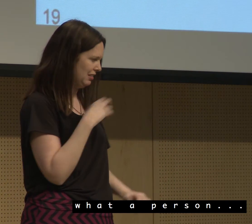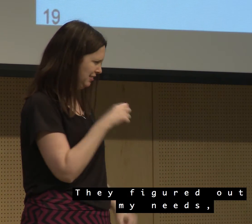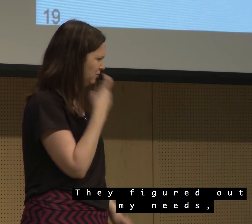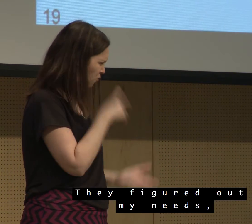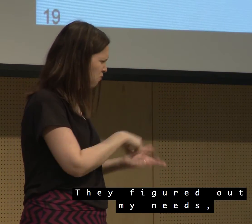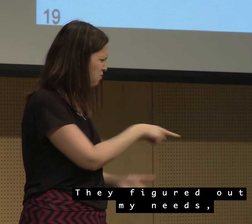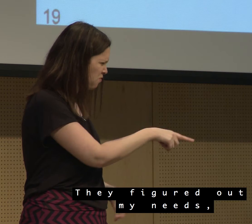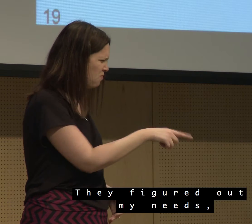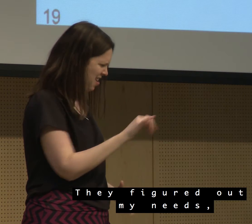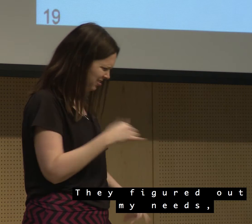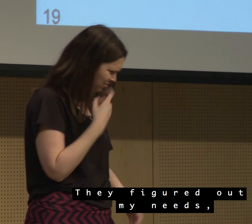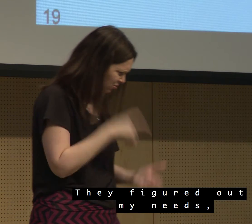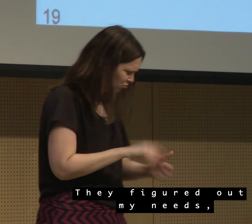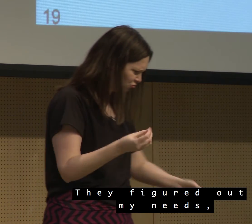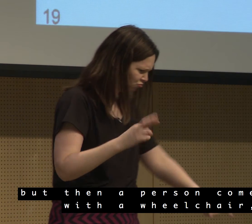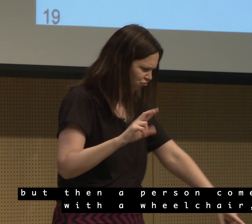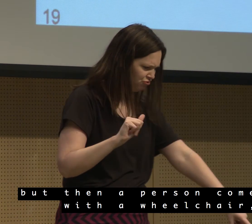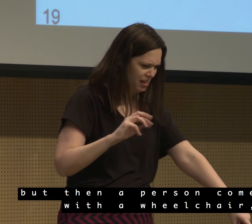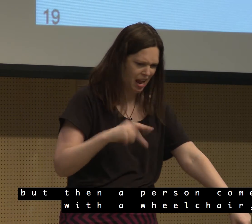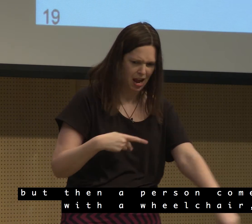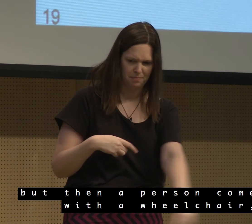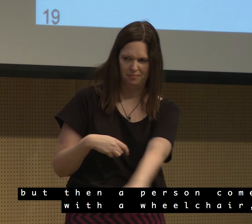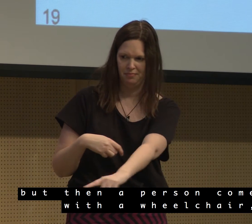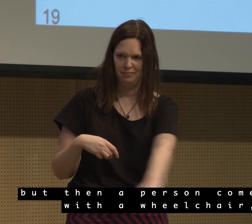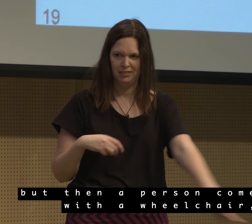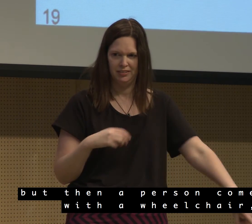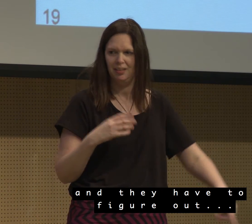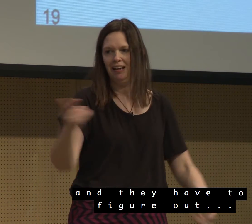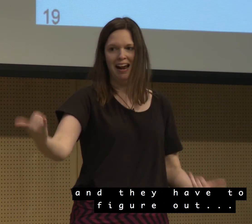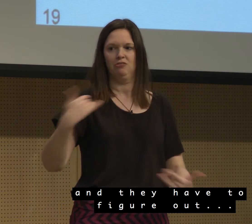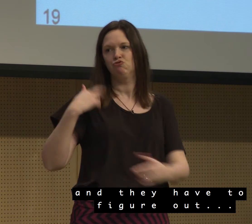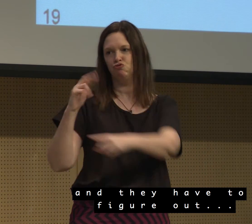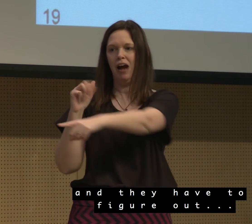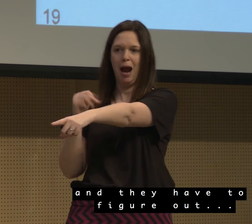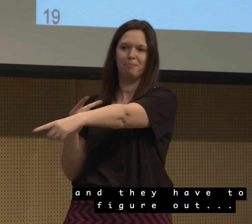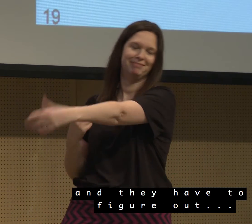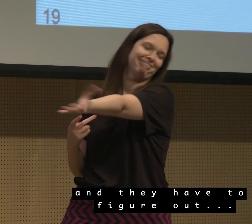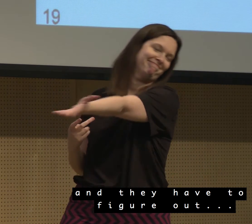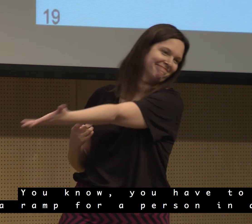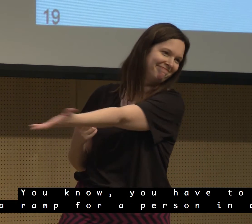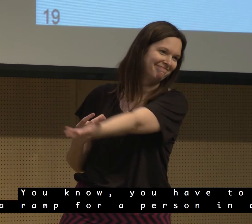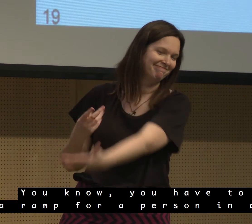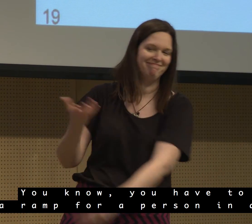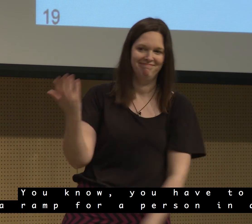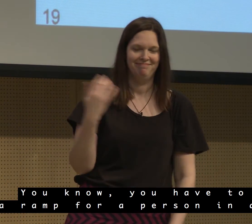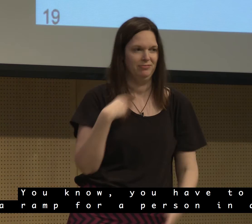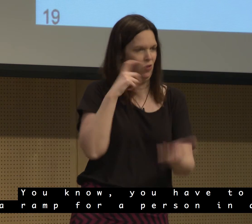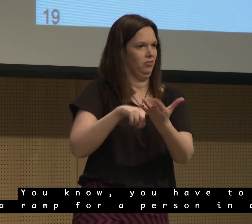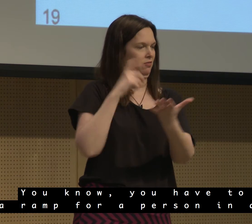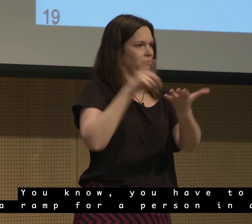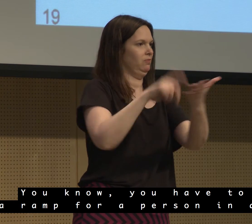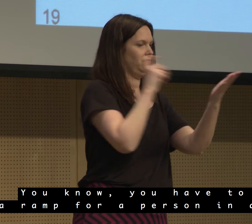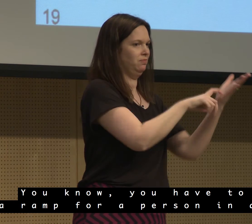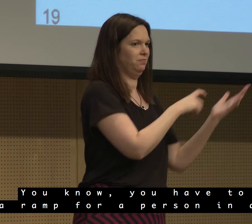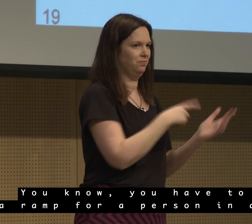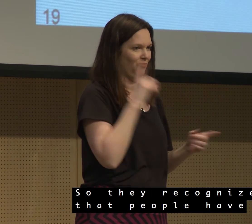they figured out my needs, but then a person comes in with a wheelchair and they have to figure out, you know, you have to have a ramp for a person in a chair. So